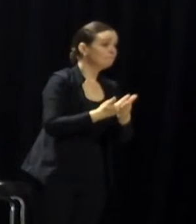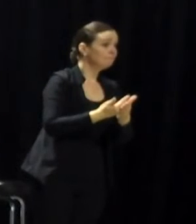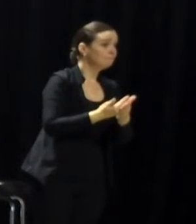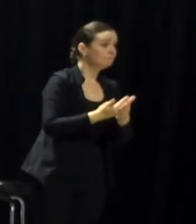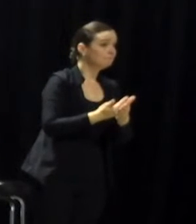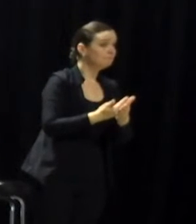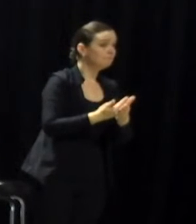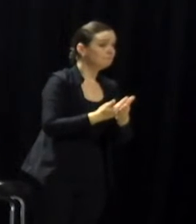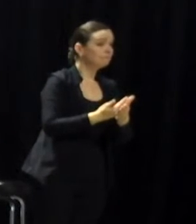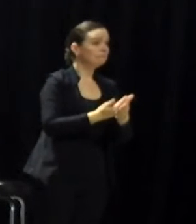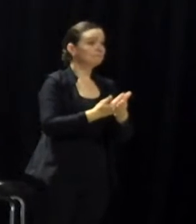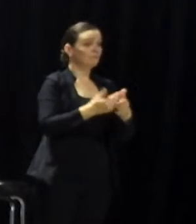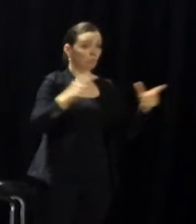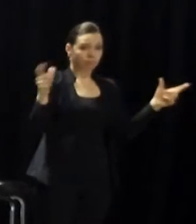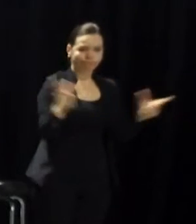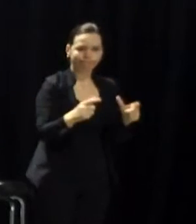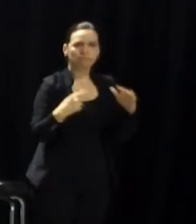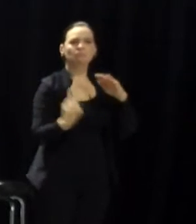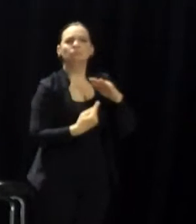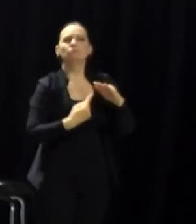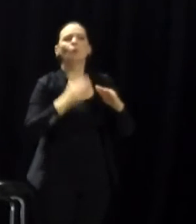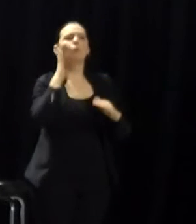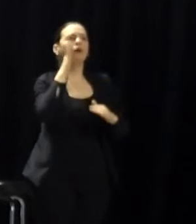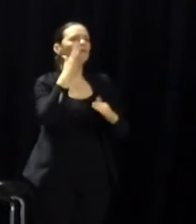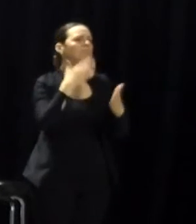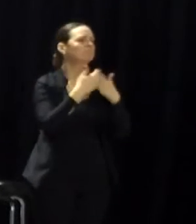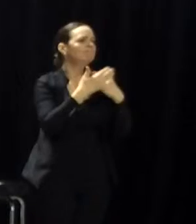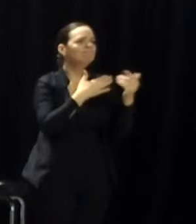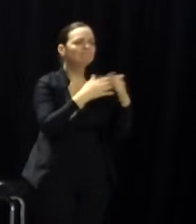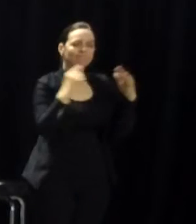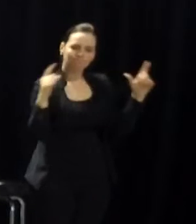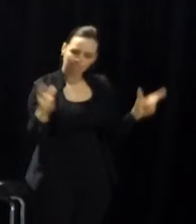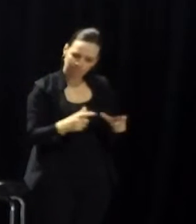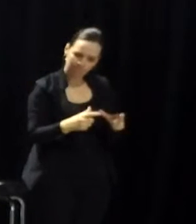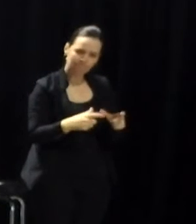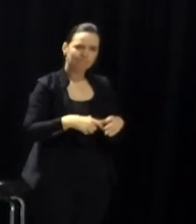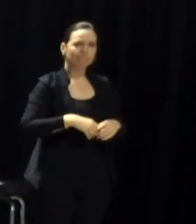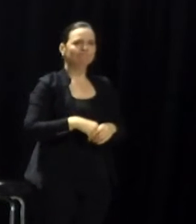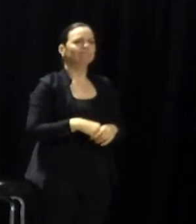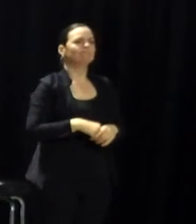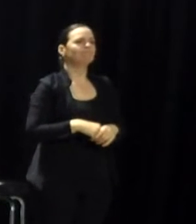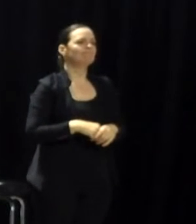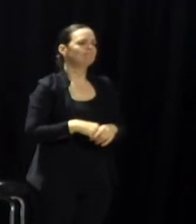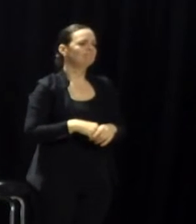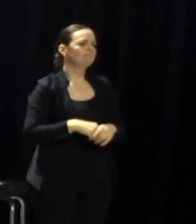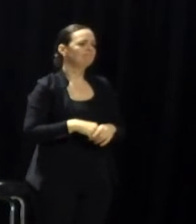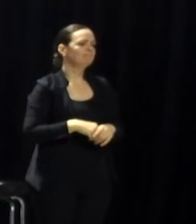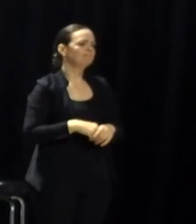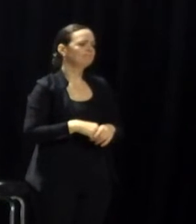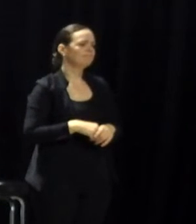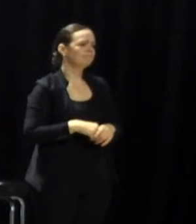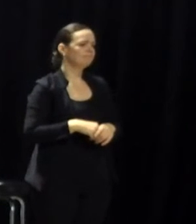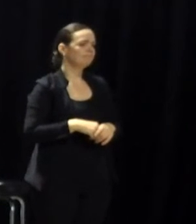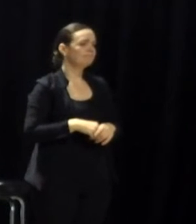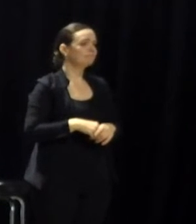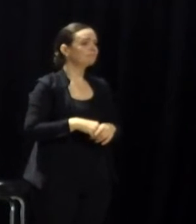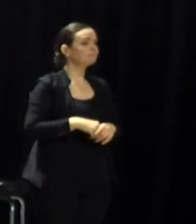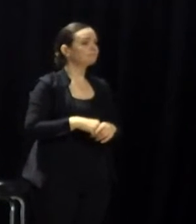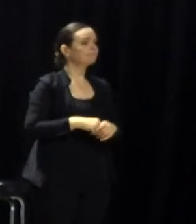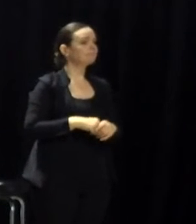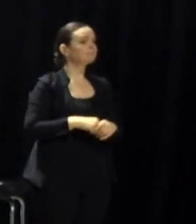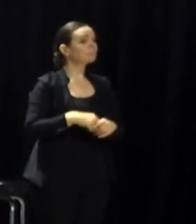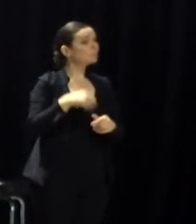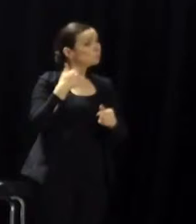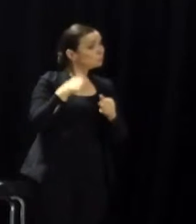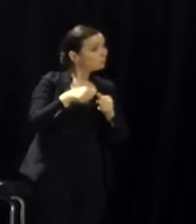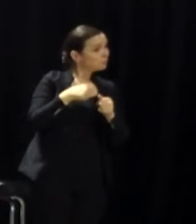quickly isolated, but they then go into the community. So if the community positive rates are very